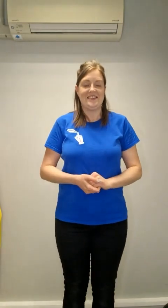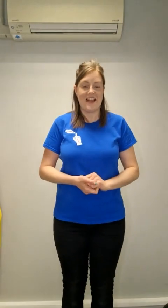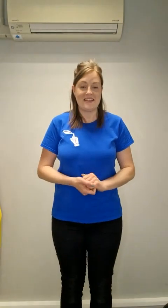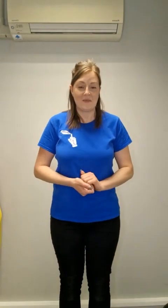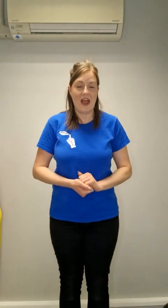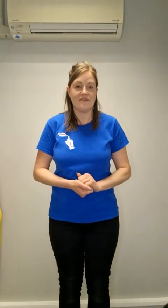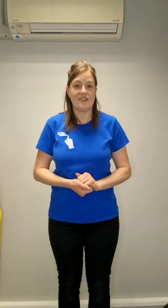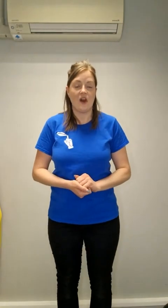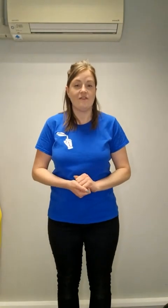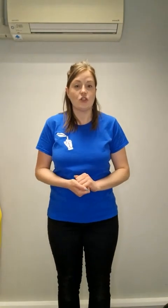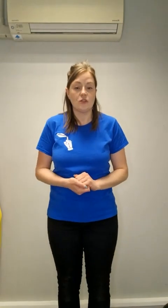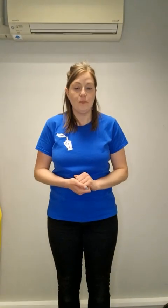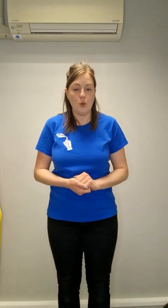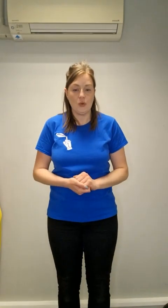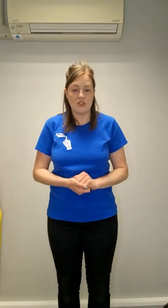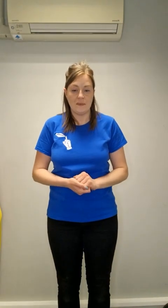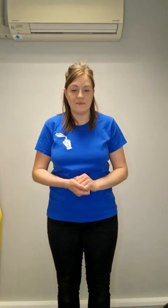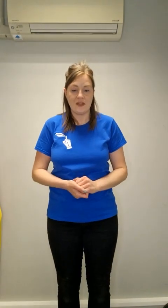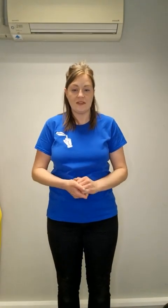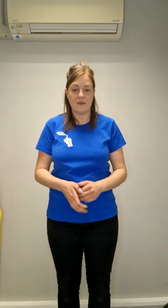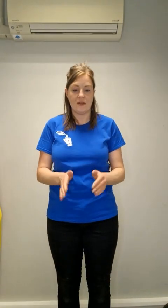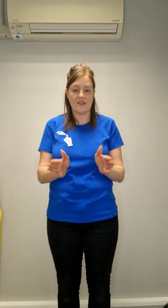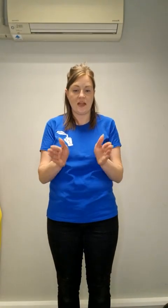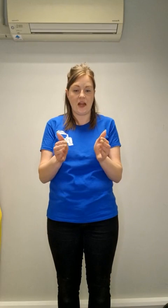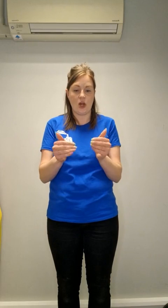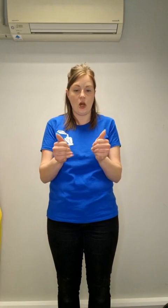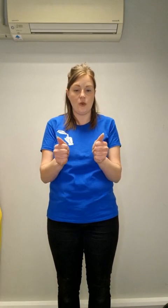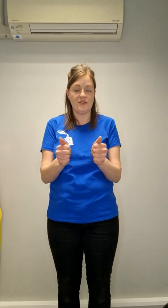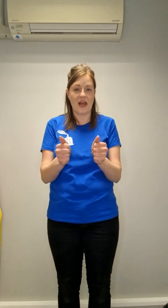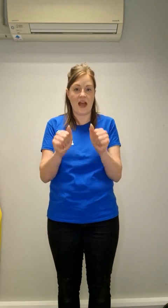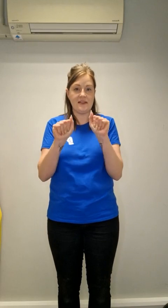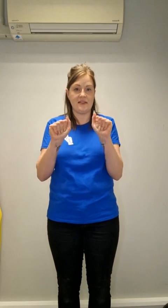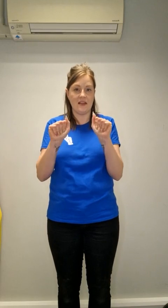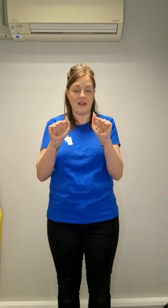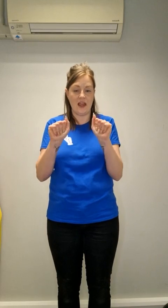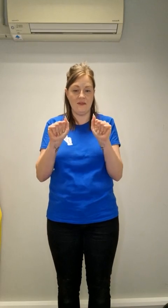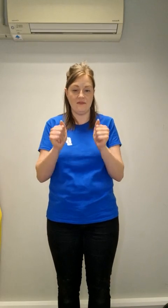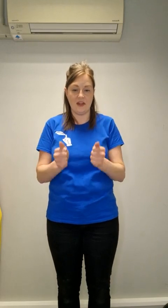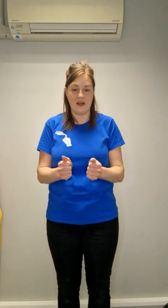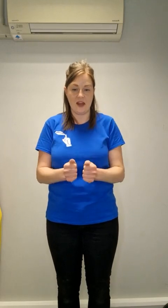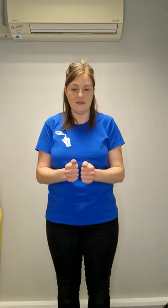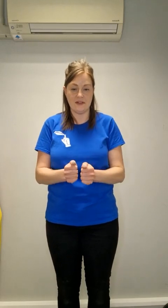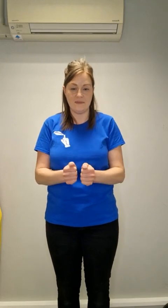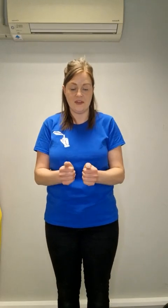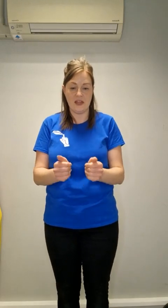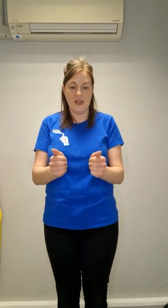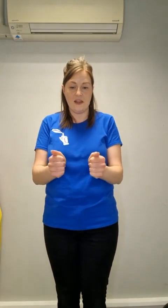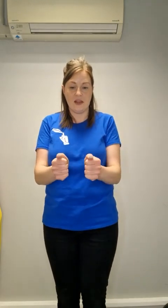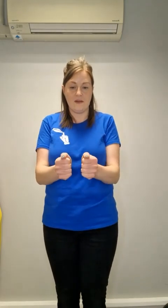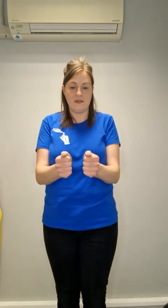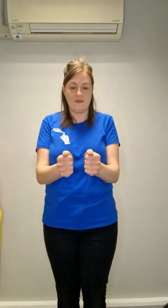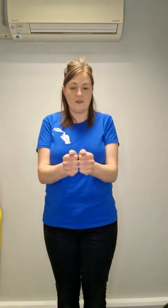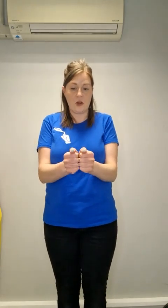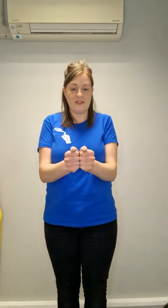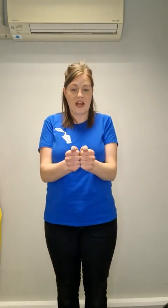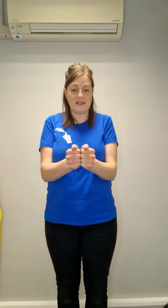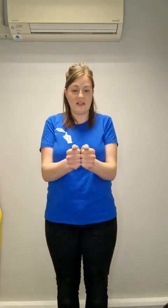Next up we have the sign for sport. So we're going to take our closed hands, again fingernails. They're going closed hands